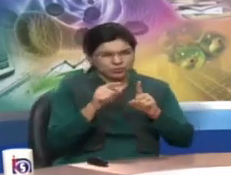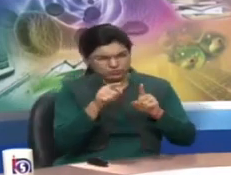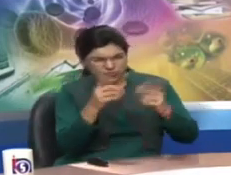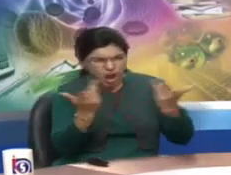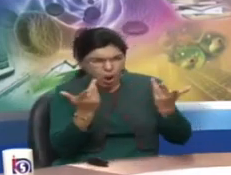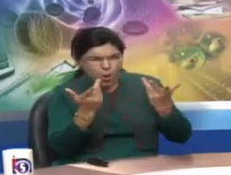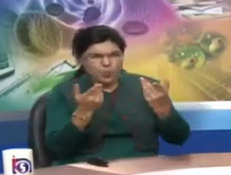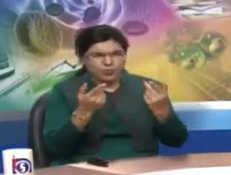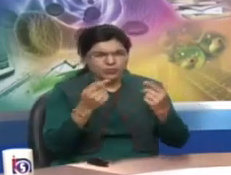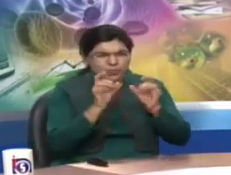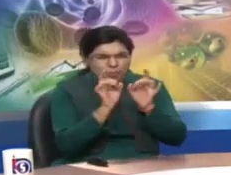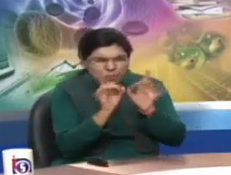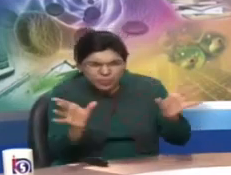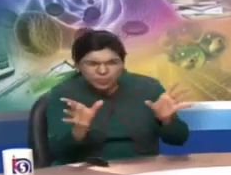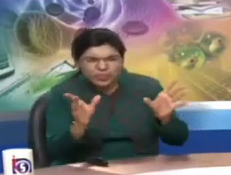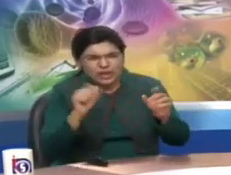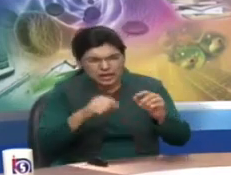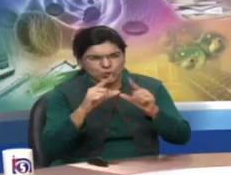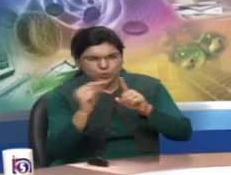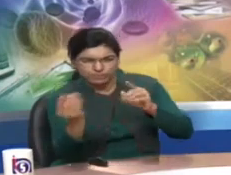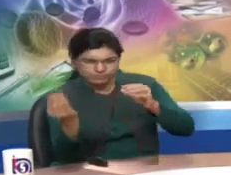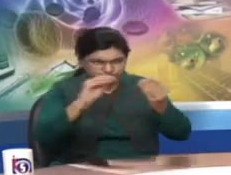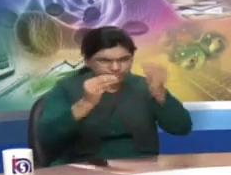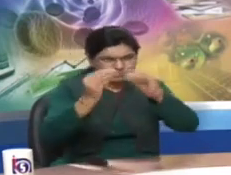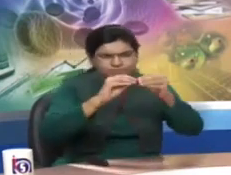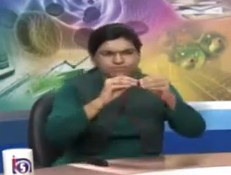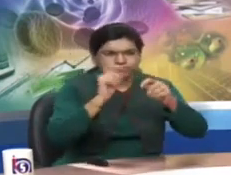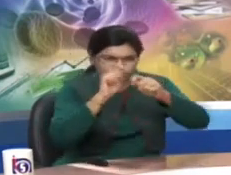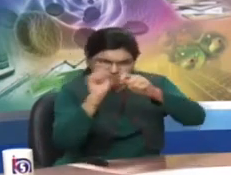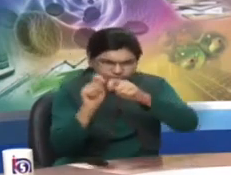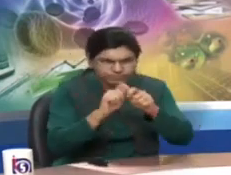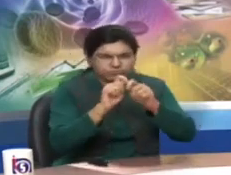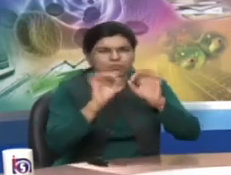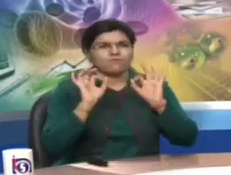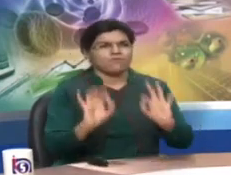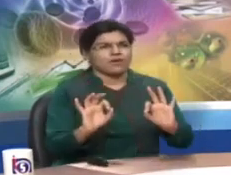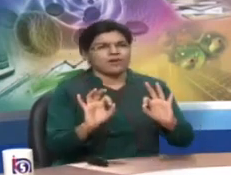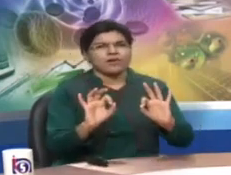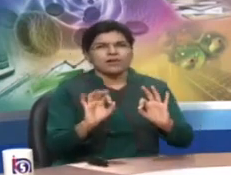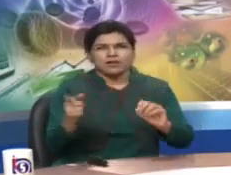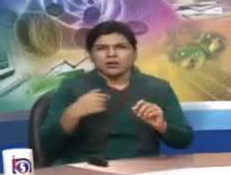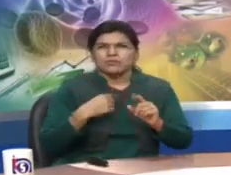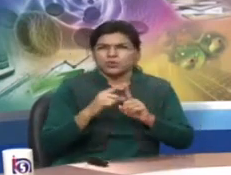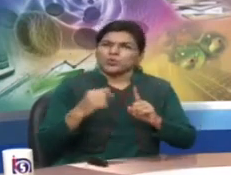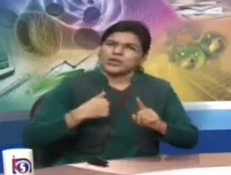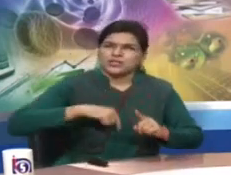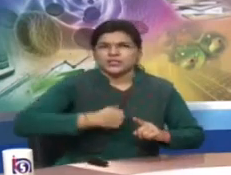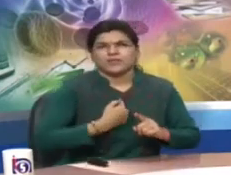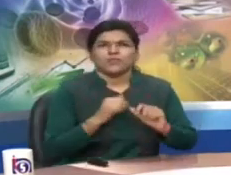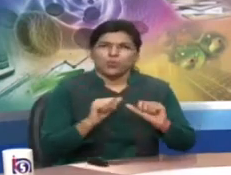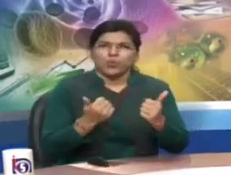tools. The kid wants to learn. The son is very eager to learn